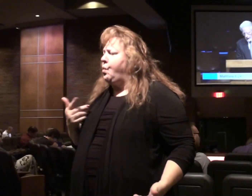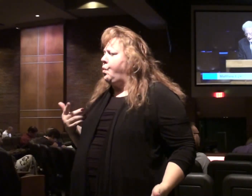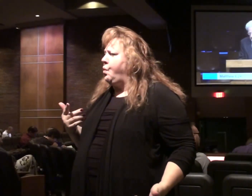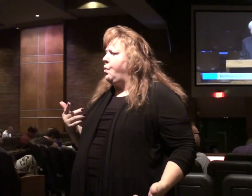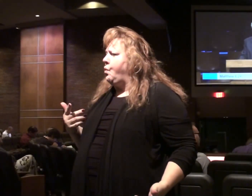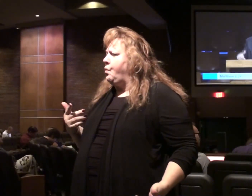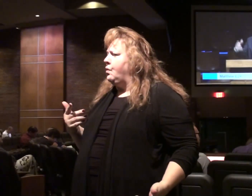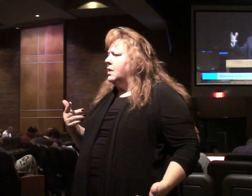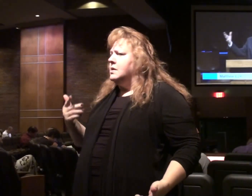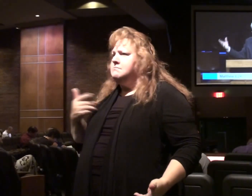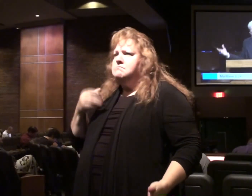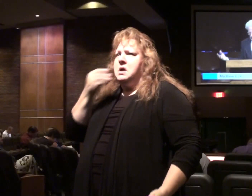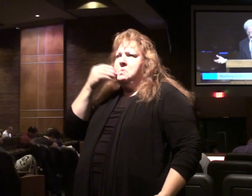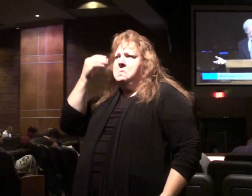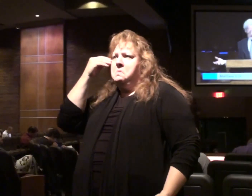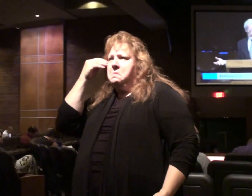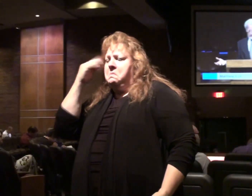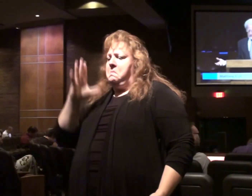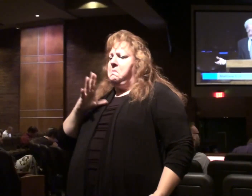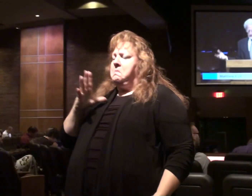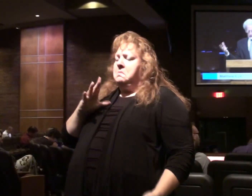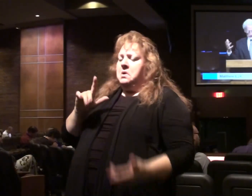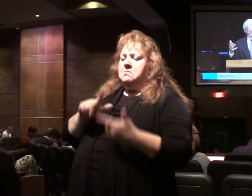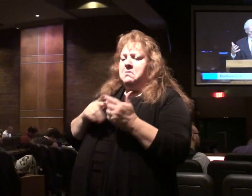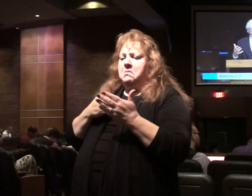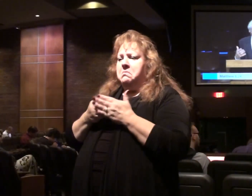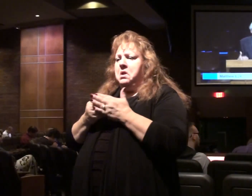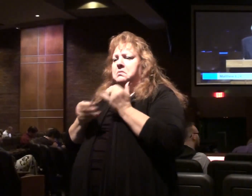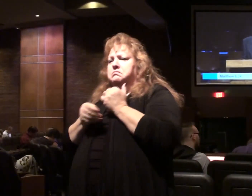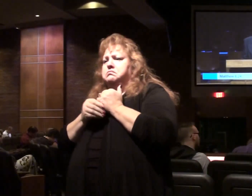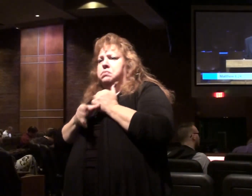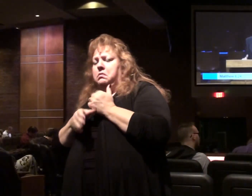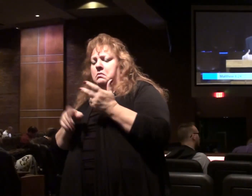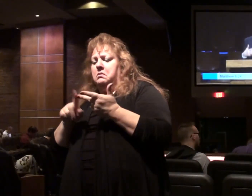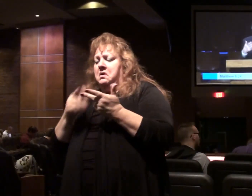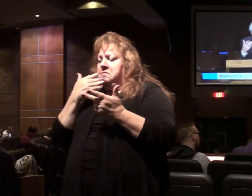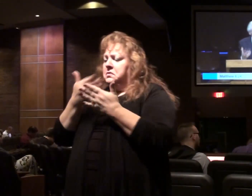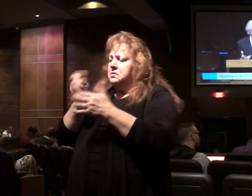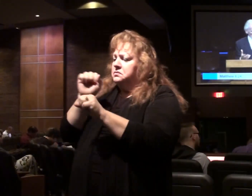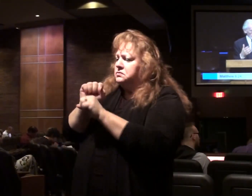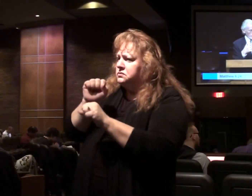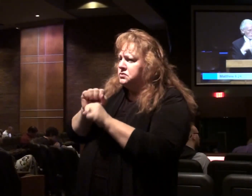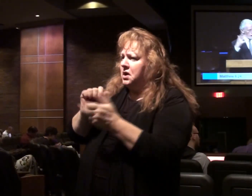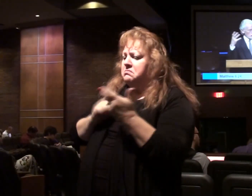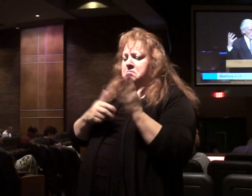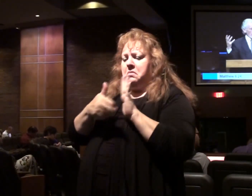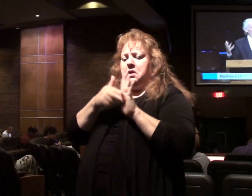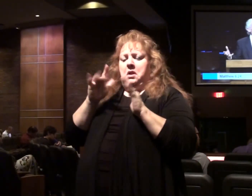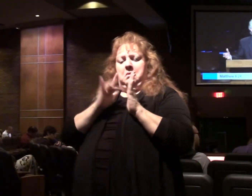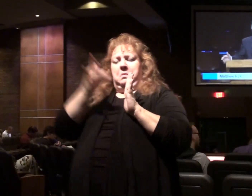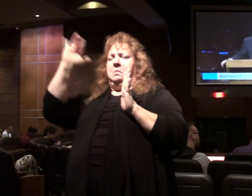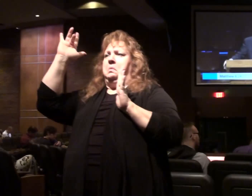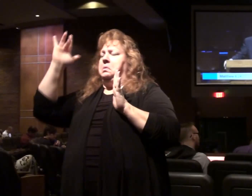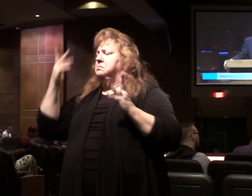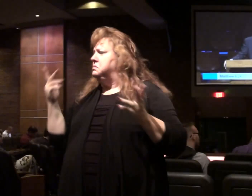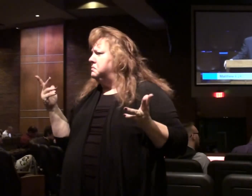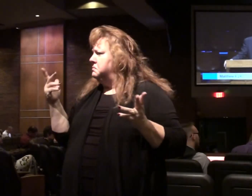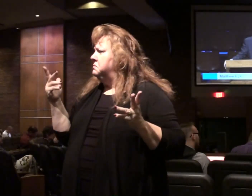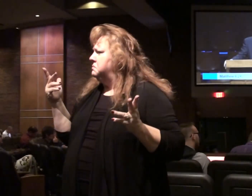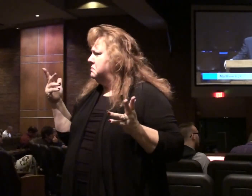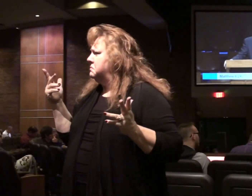We have our home. I have my savings. I have a good job. I have a good reputation. I have.